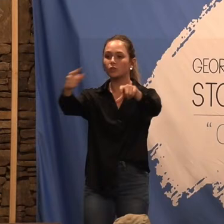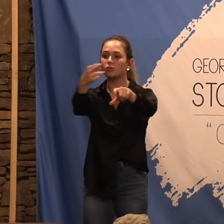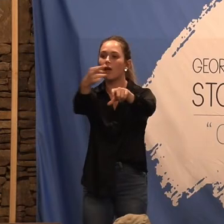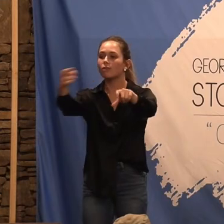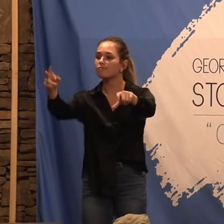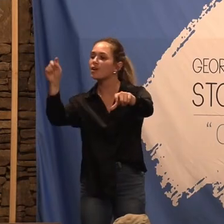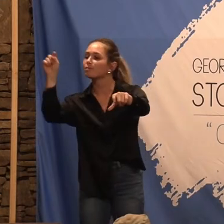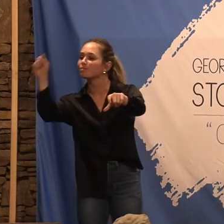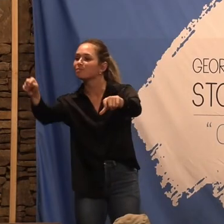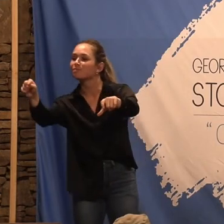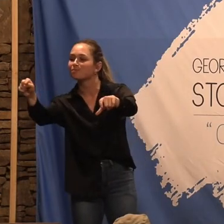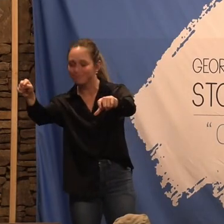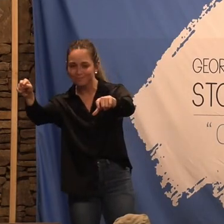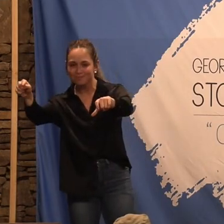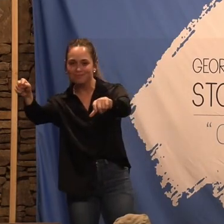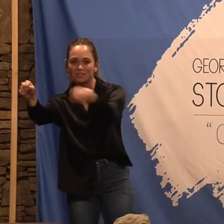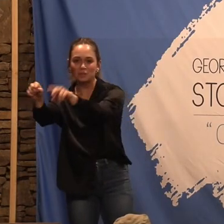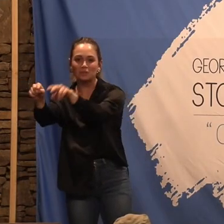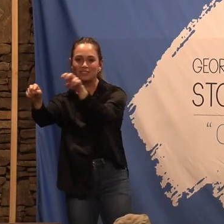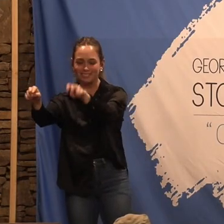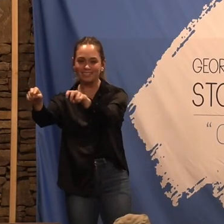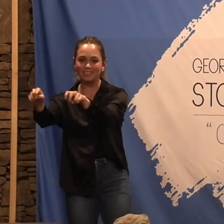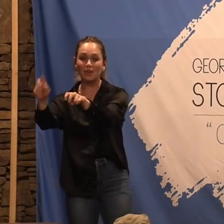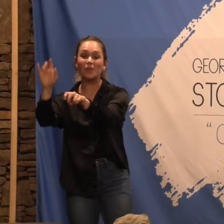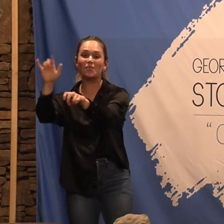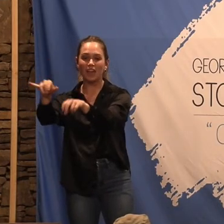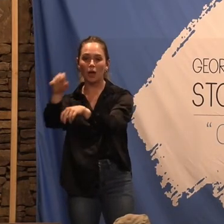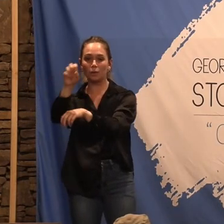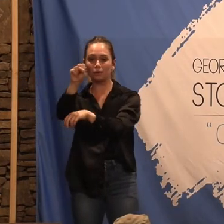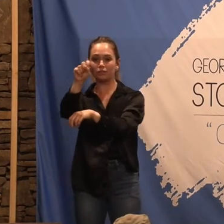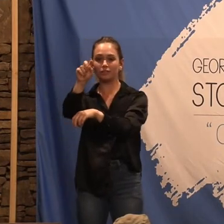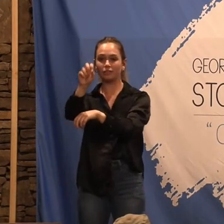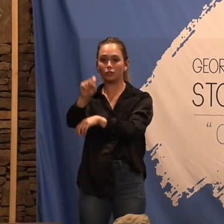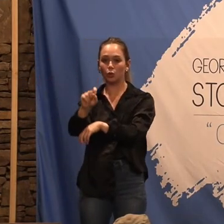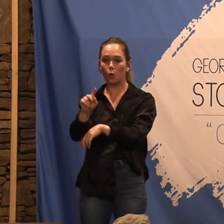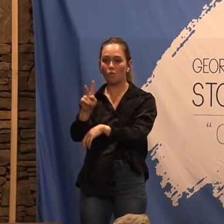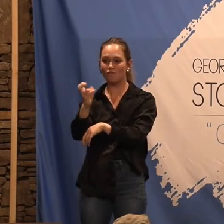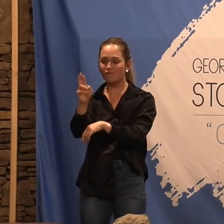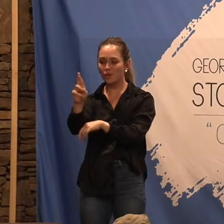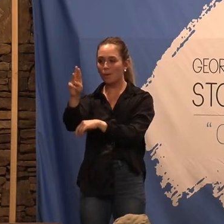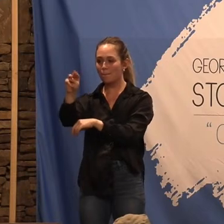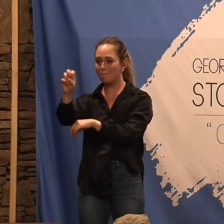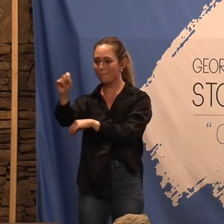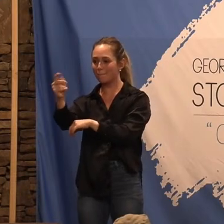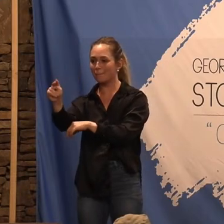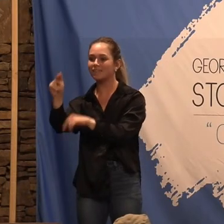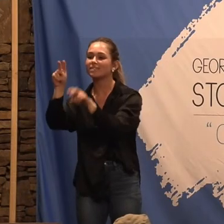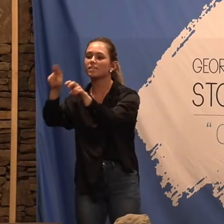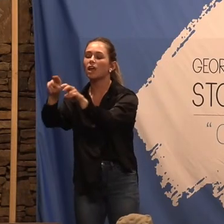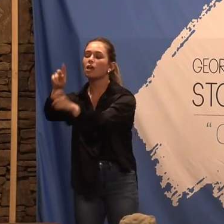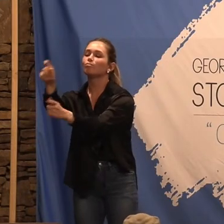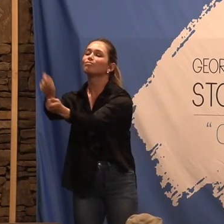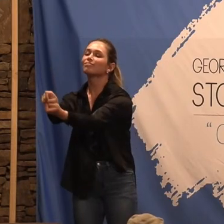right side. Right next to the aisle, that was the Stover Mason seat right there at this, beside